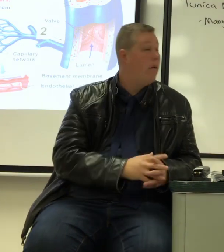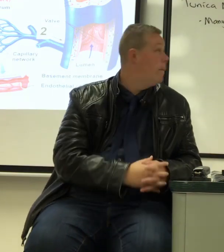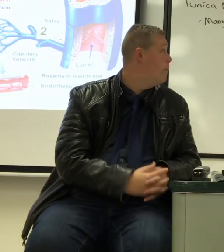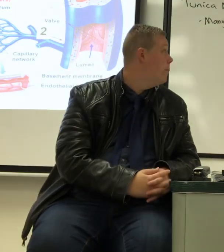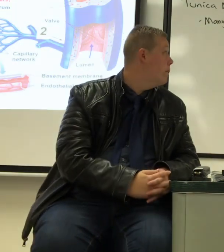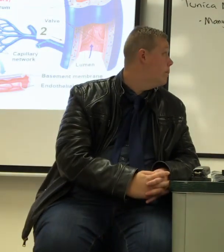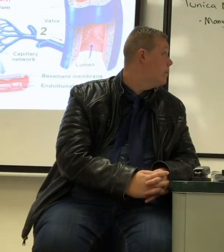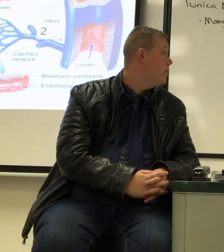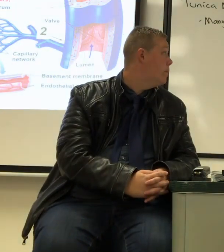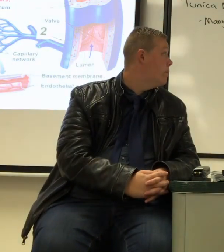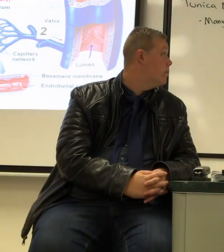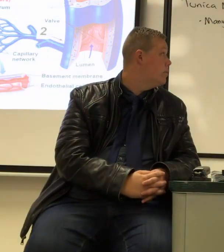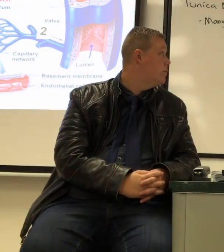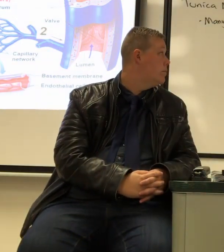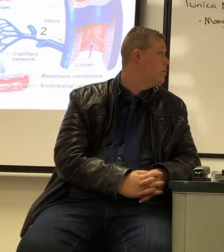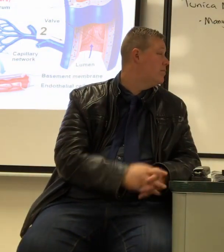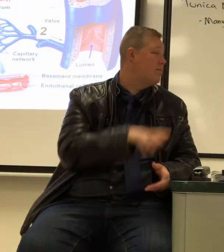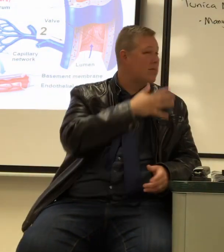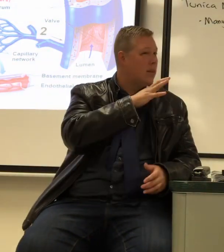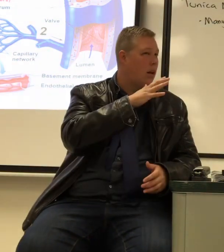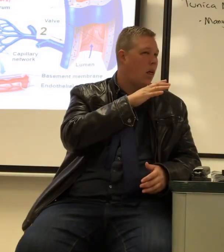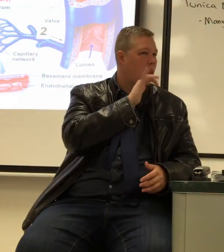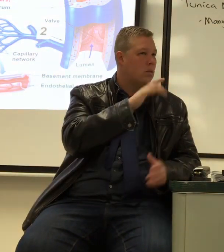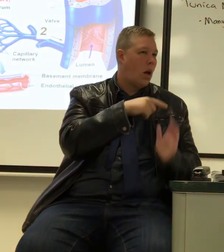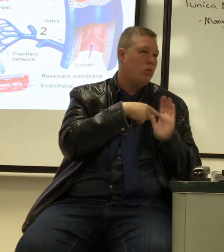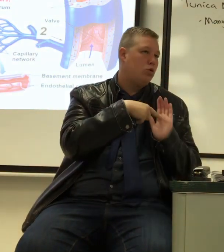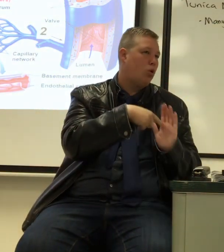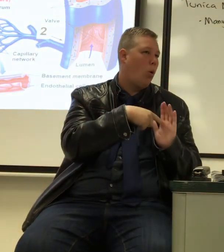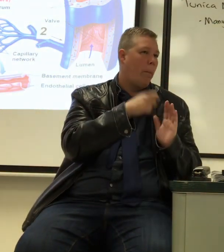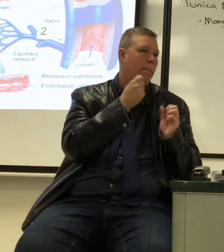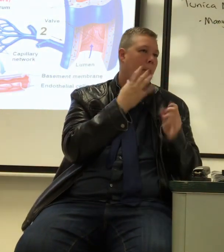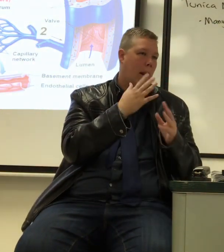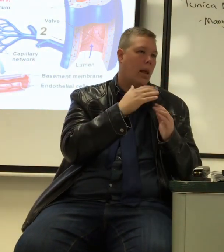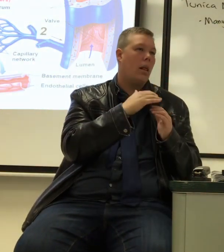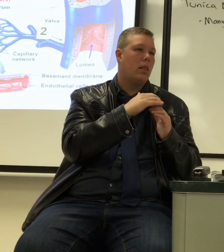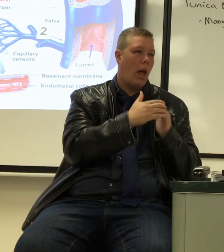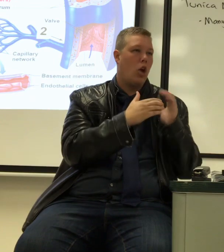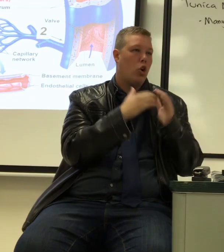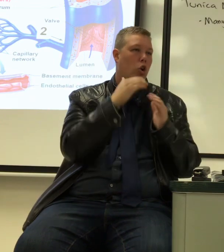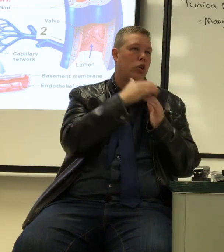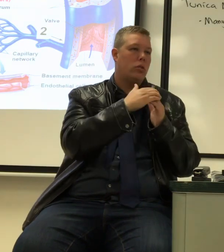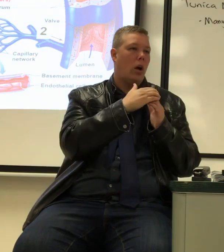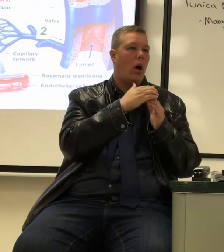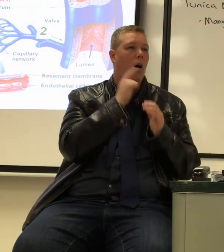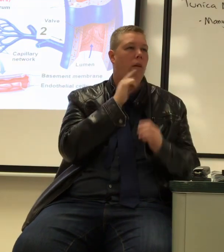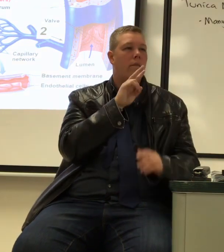many red lines to symbolize many layers of vascular smooth muscle.